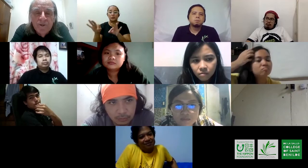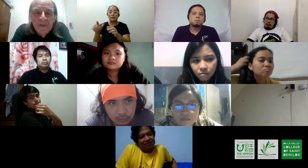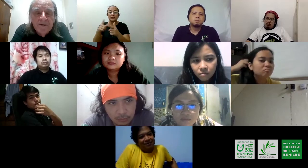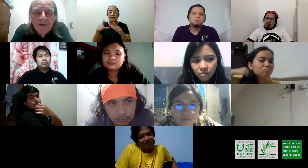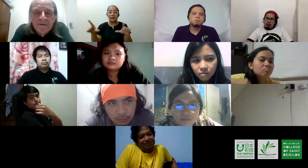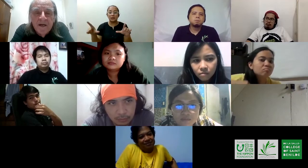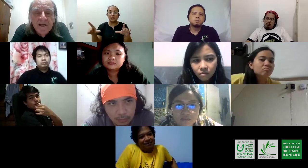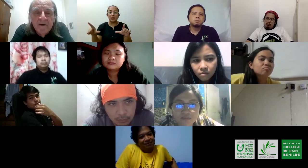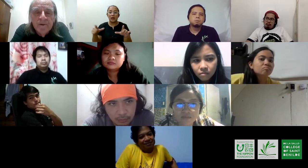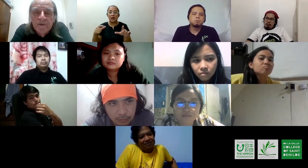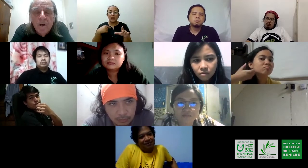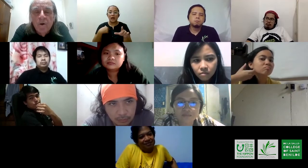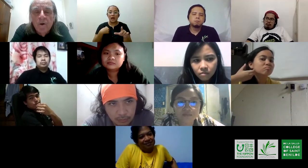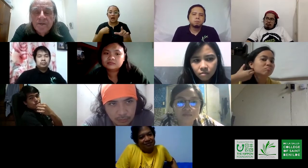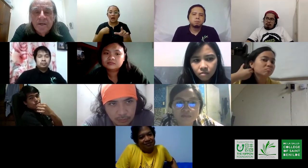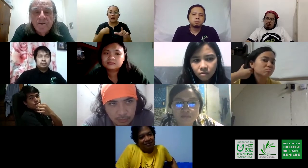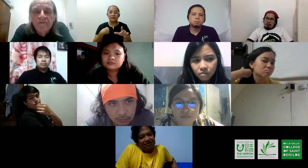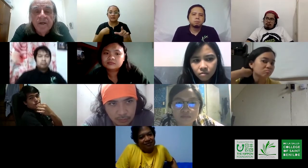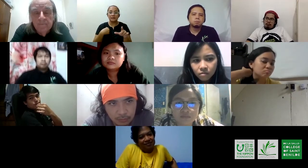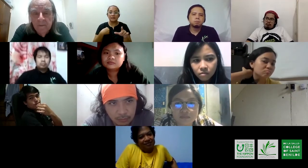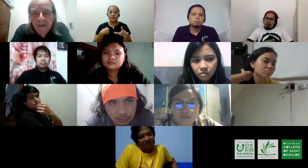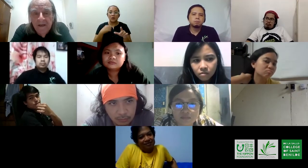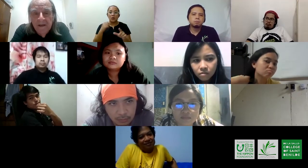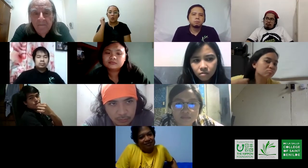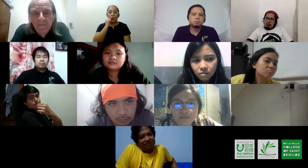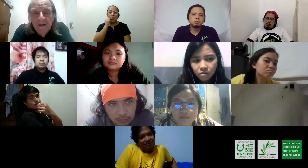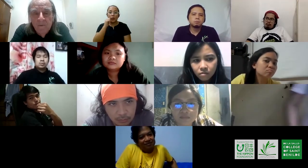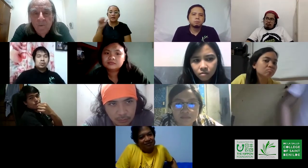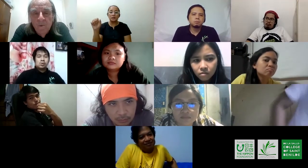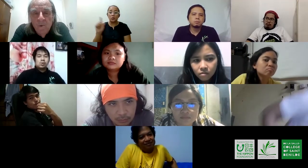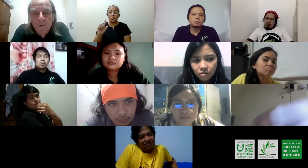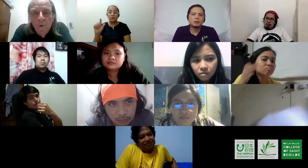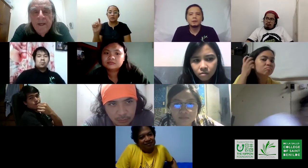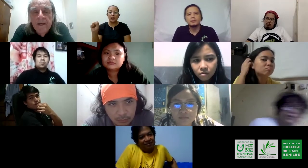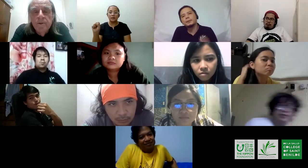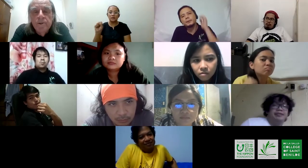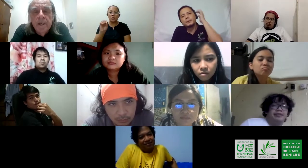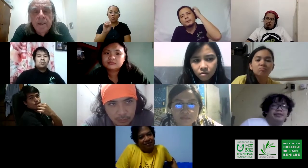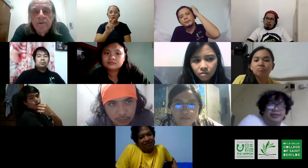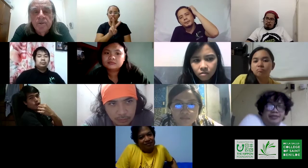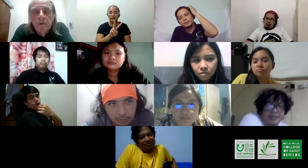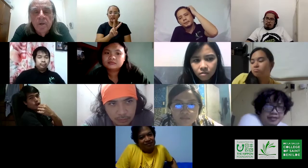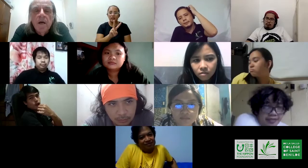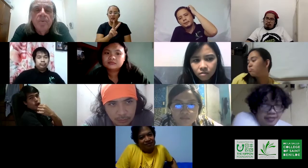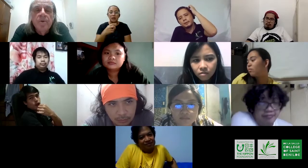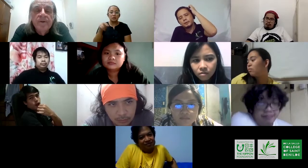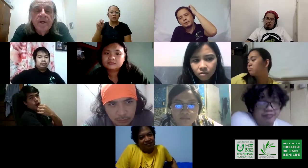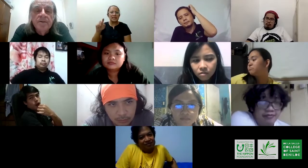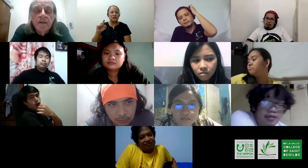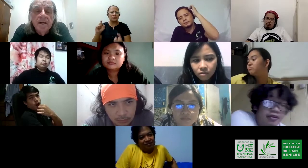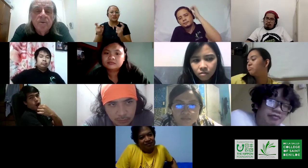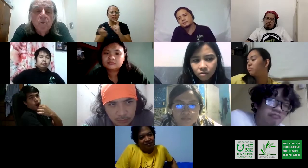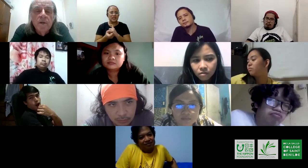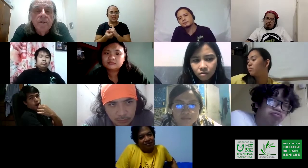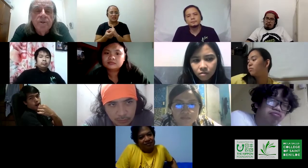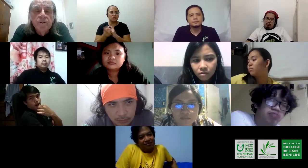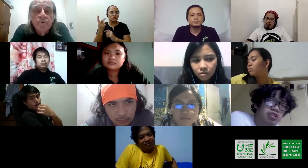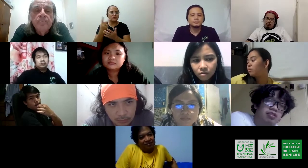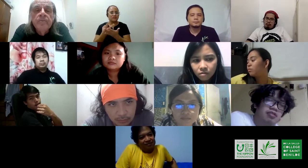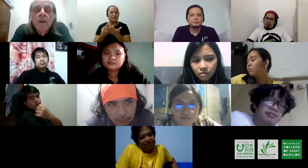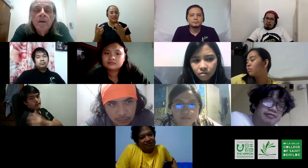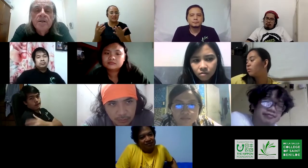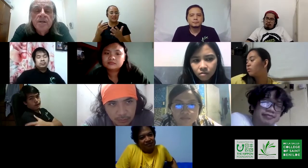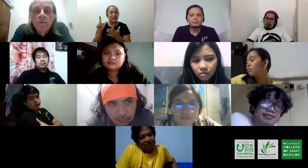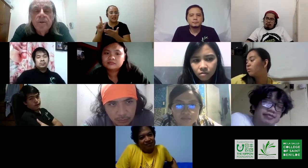in Ho Chi Minh City Sign Language is always SOV. But we need to change a couple of things in lesson 1 and